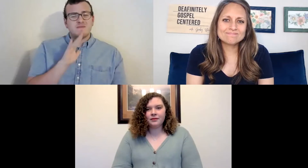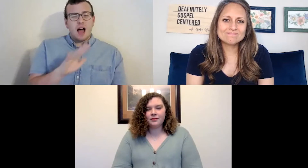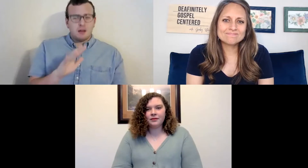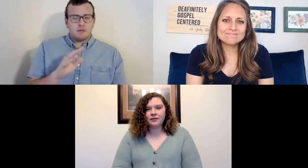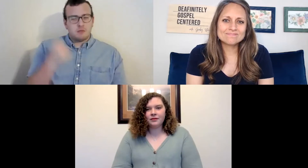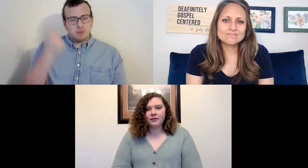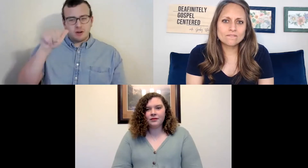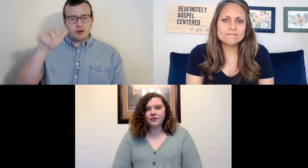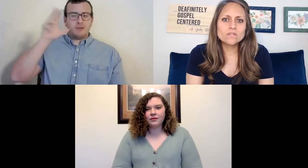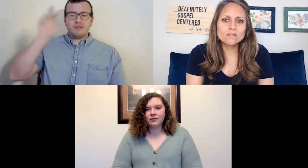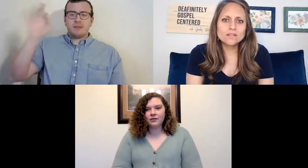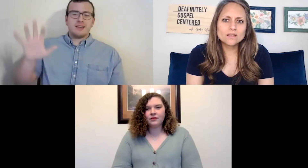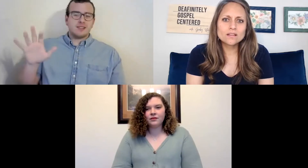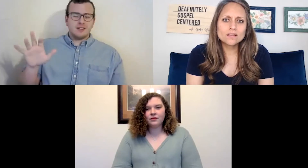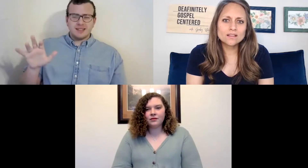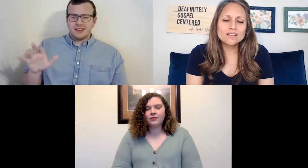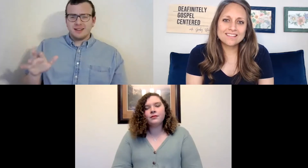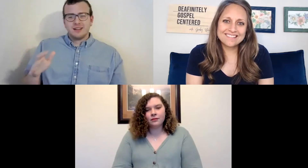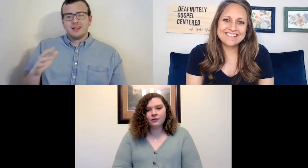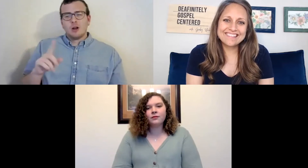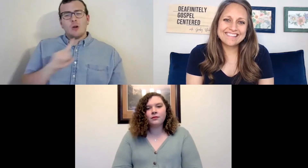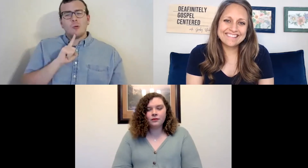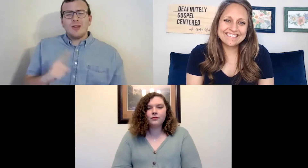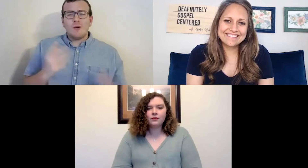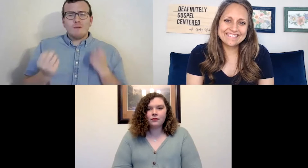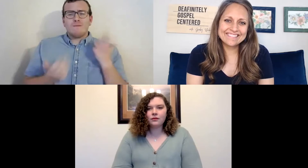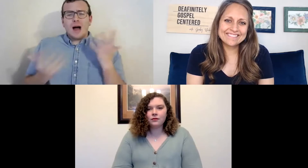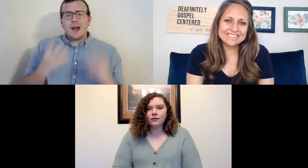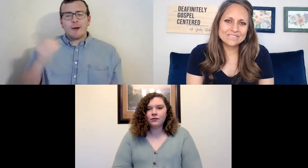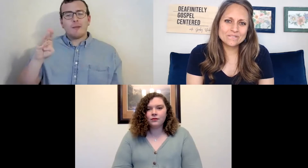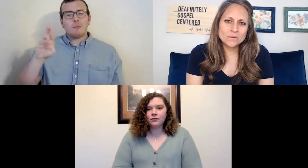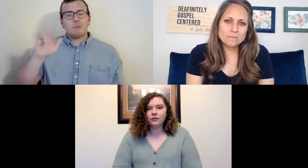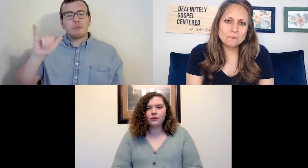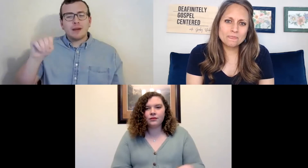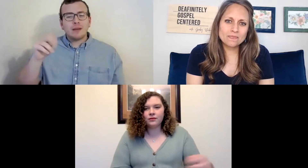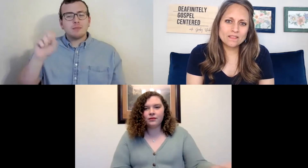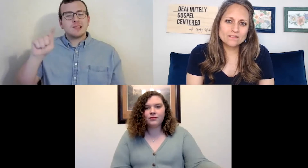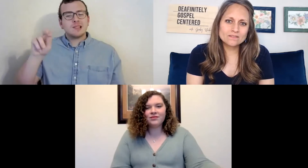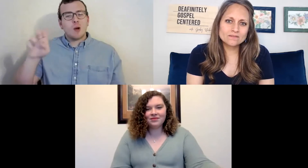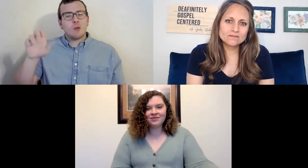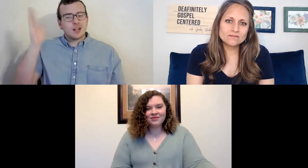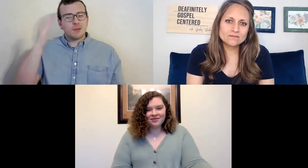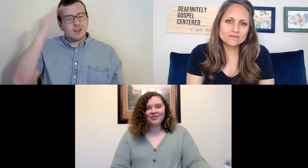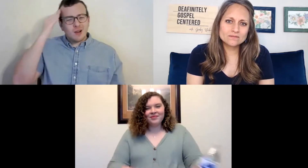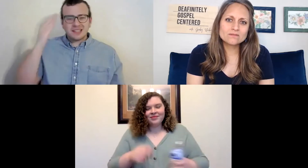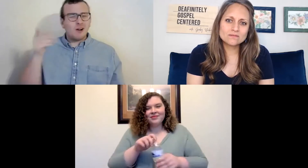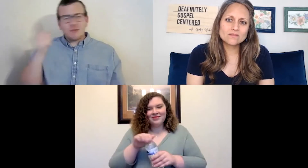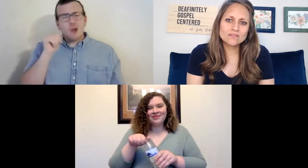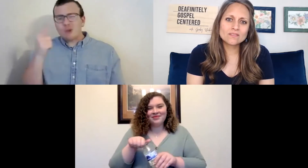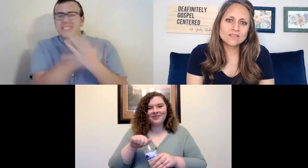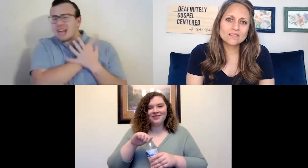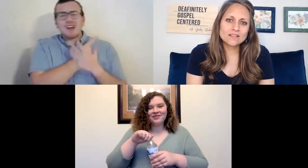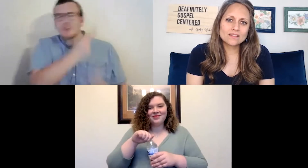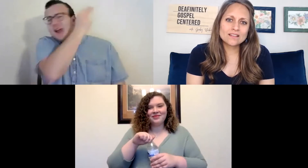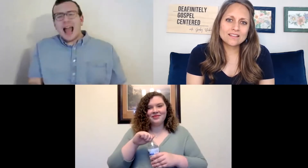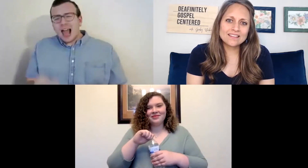pastor and everything like that. He was really on, it was really the fire and brimstone sermon. It's like, if you're not saved, you're going to hell. That's the